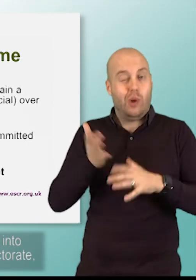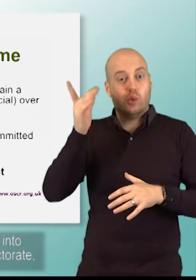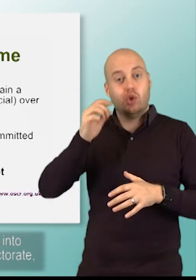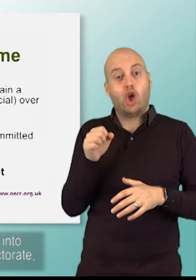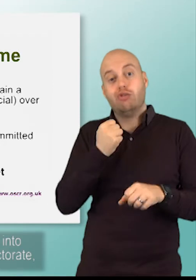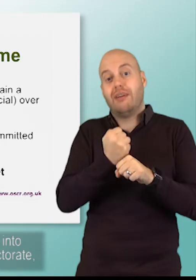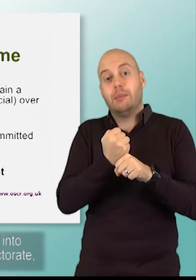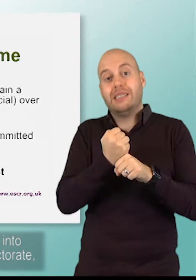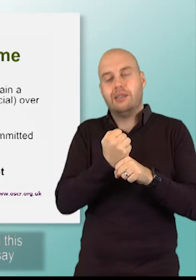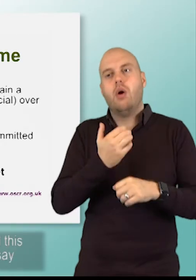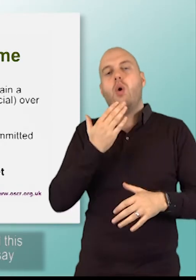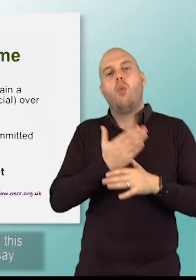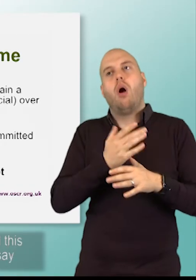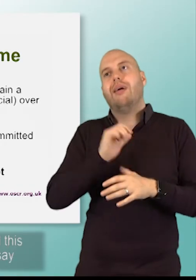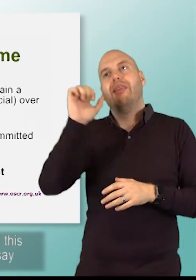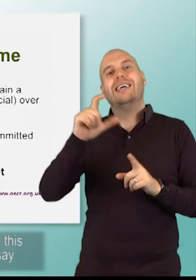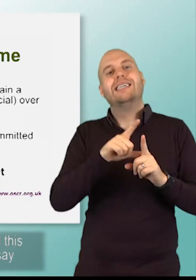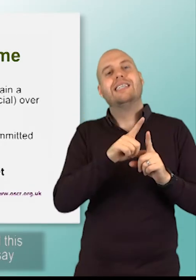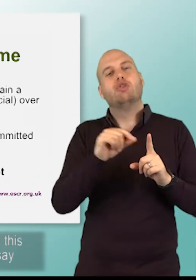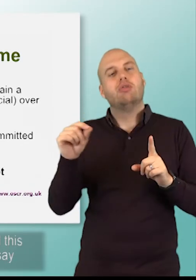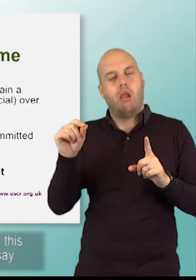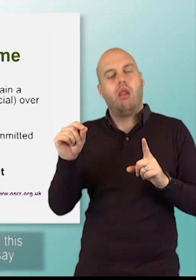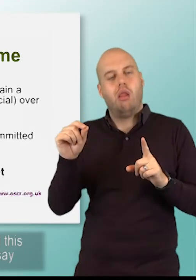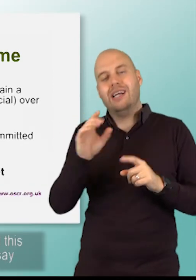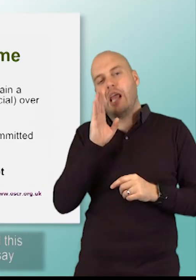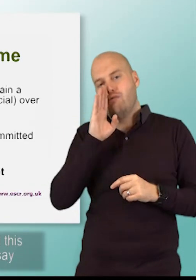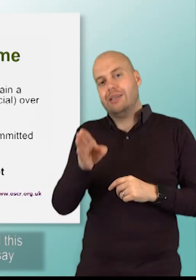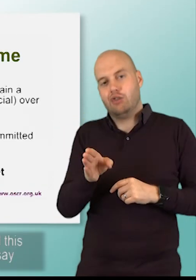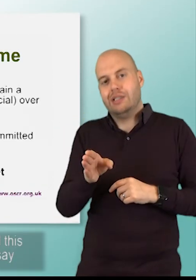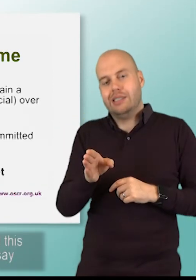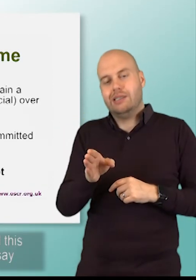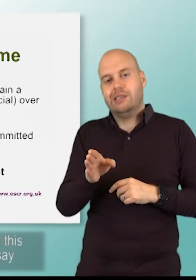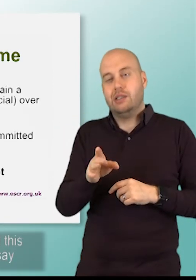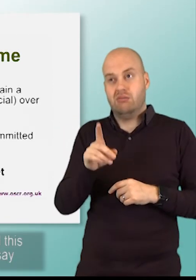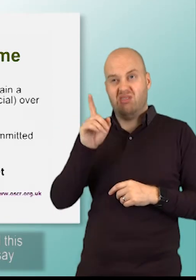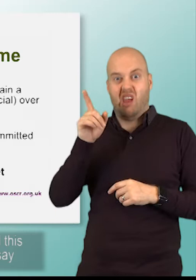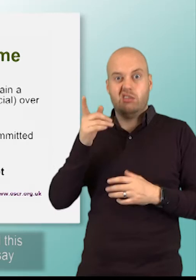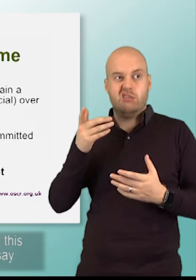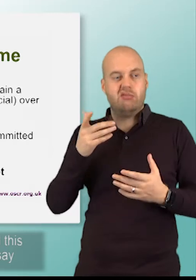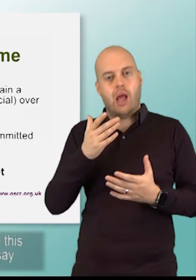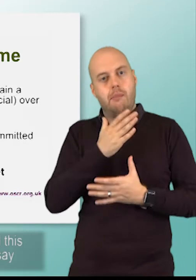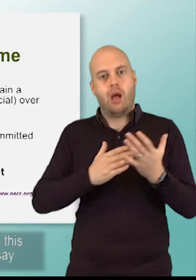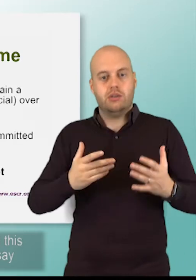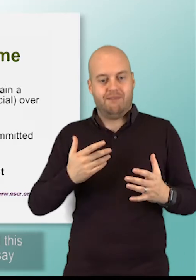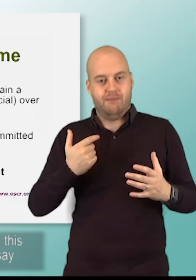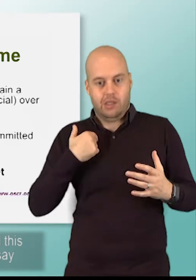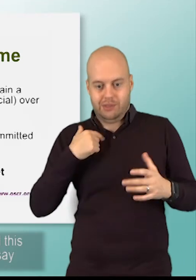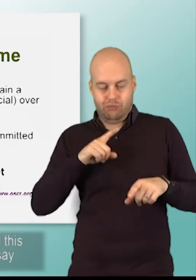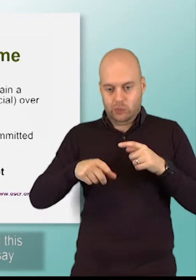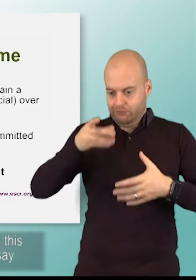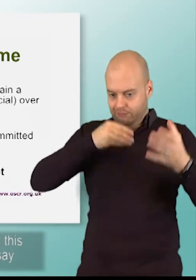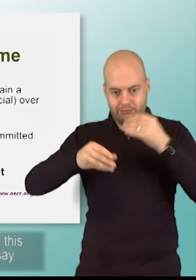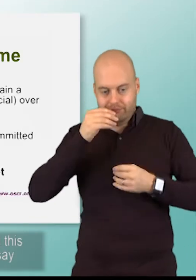digital directorate, and it was part of the effort to get our heads around this digital world that we